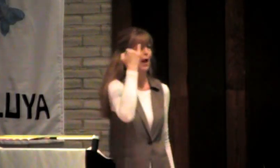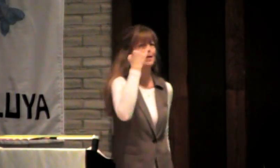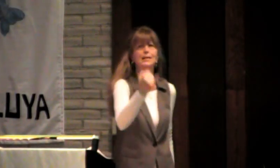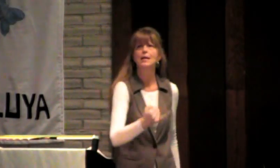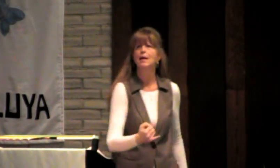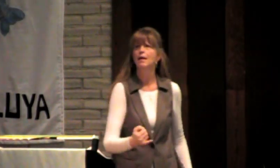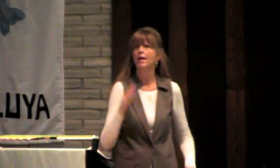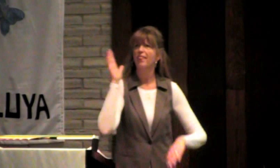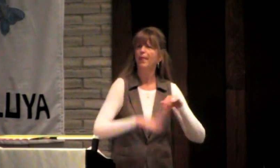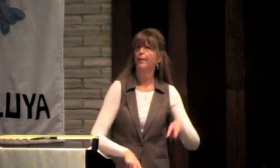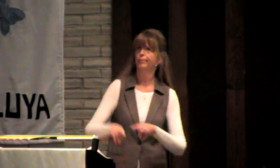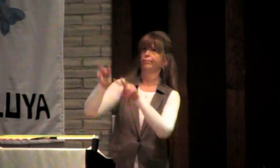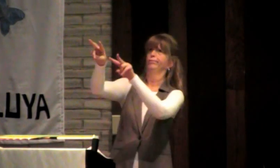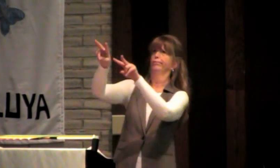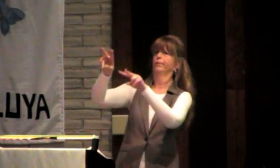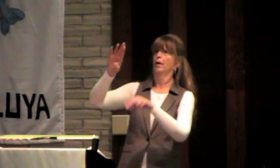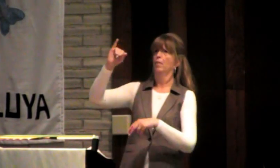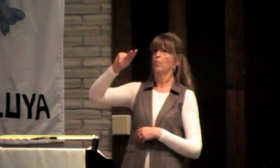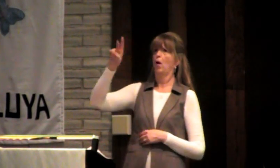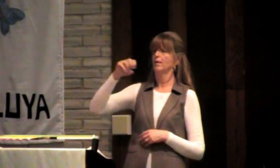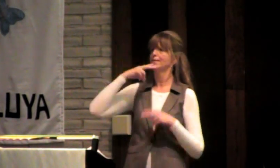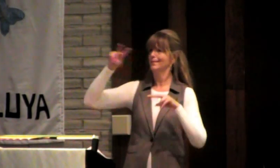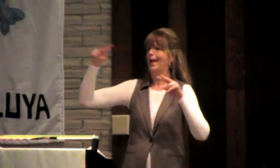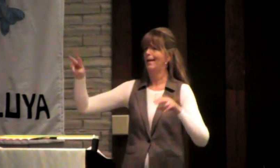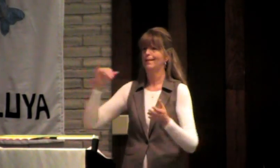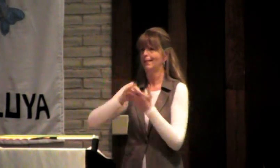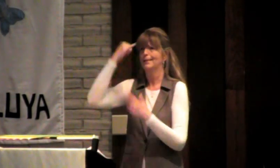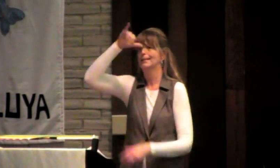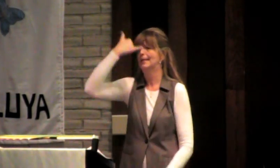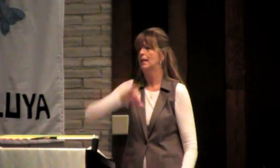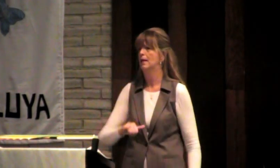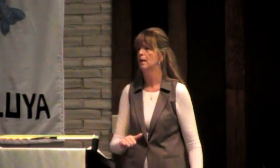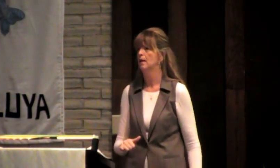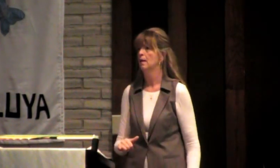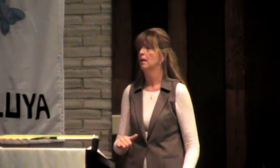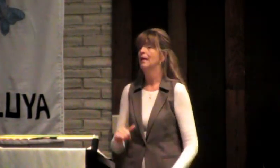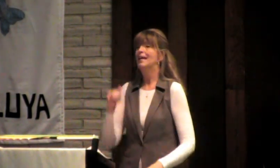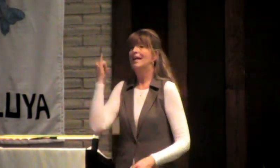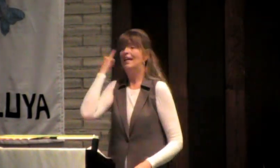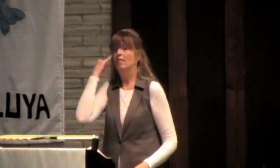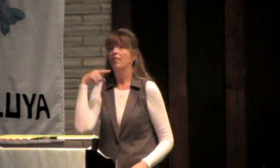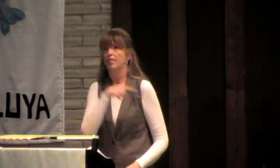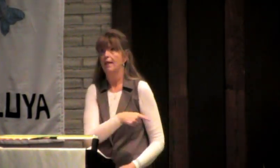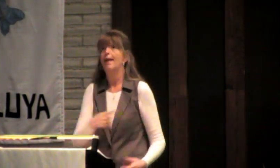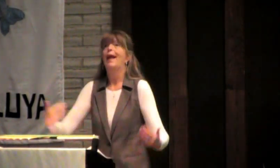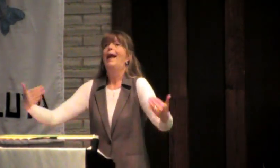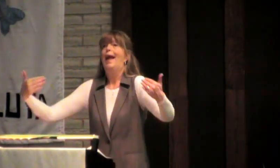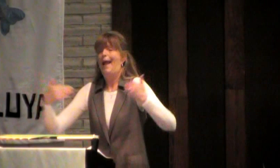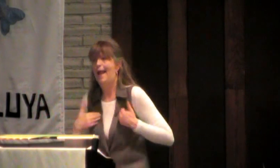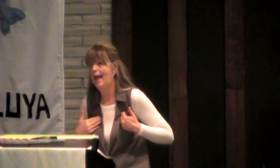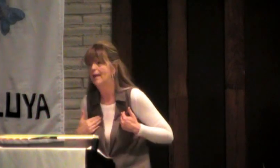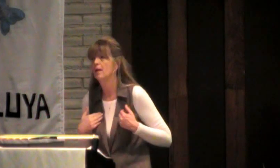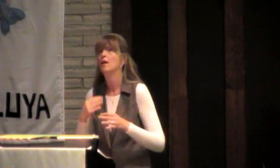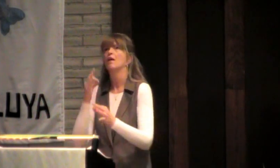I need something better. I need a better idea than just looking at that bronze snake." That's silly. If they